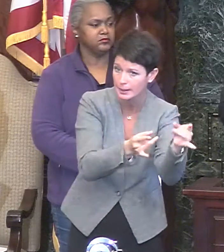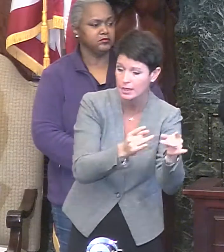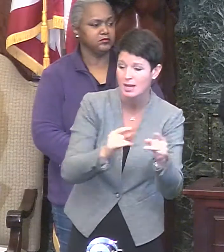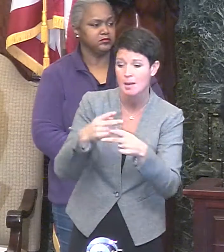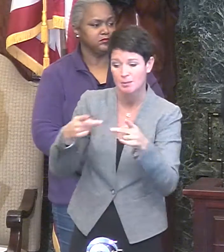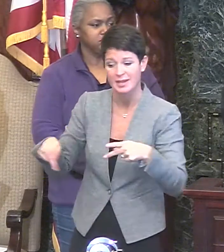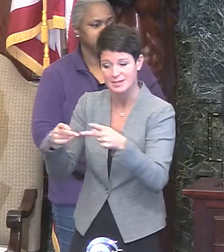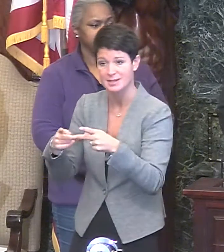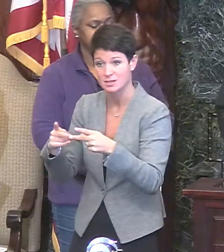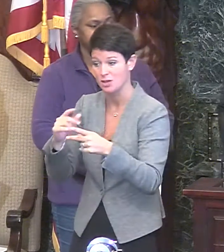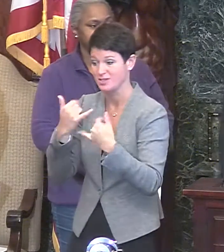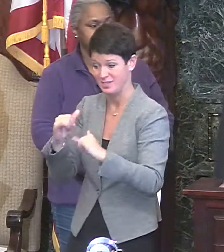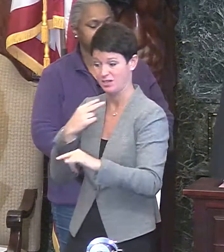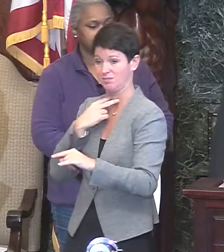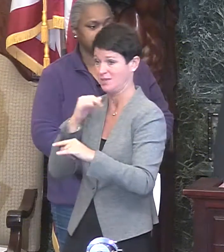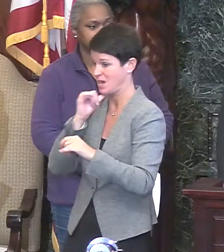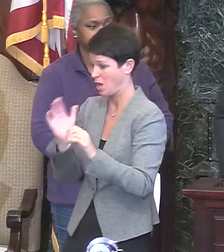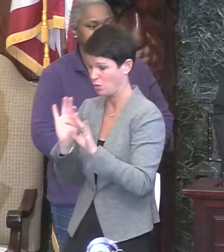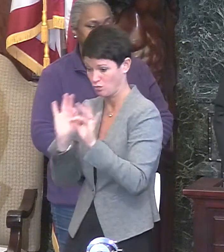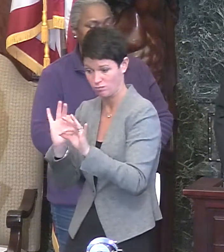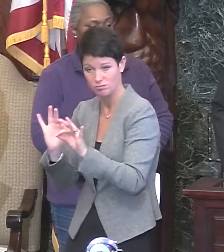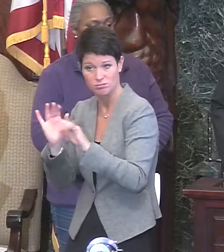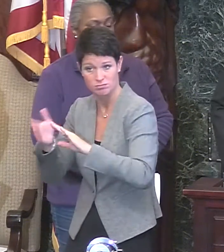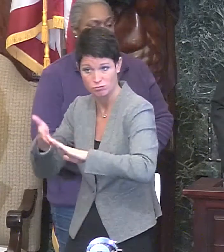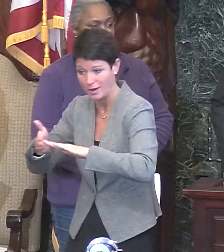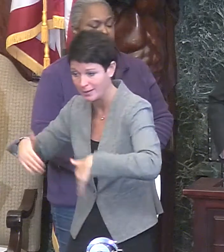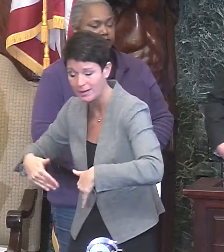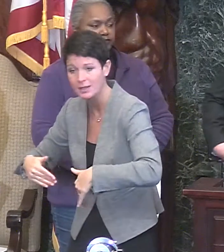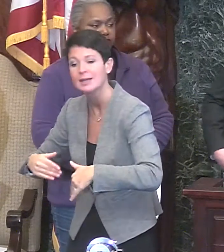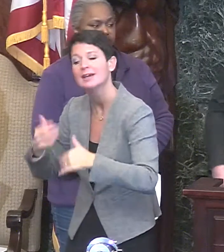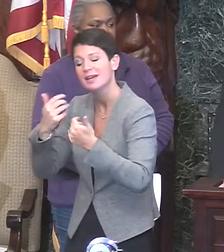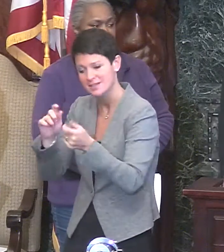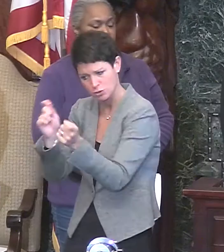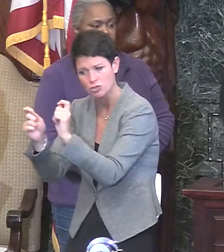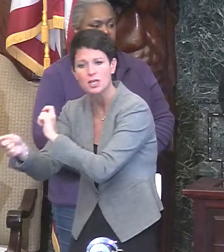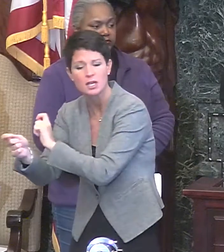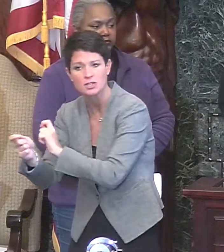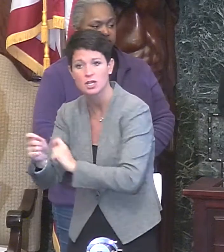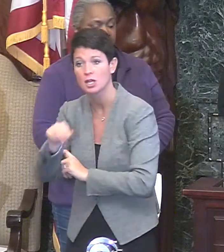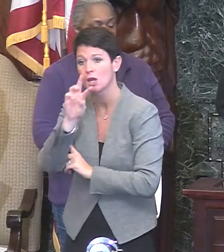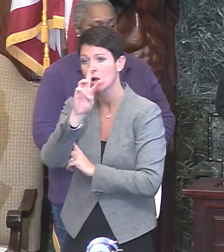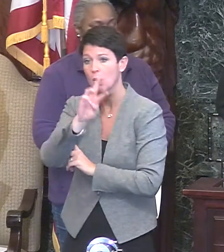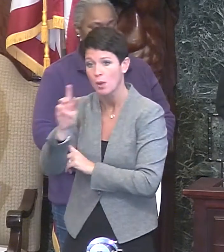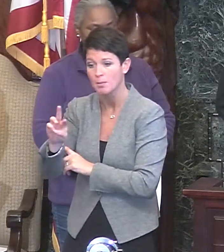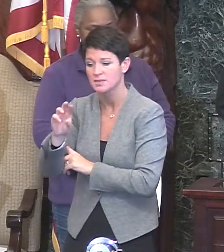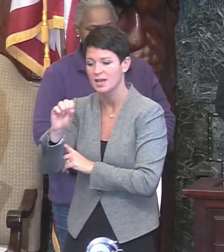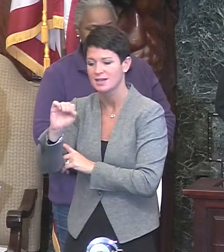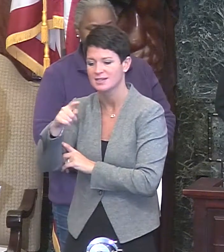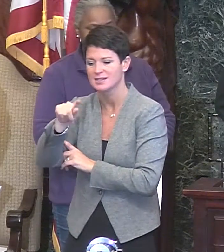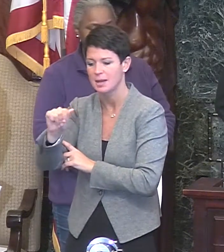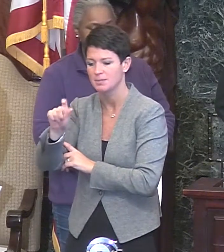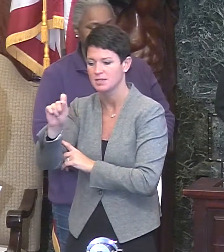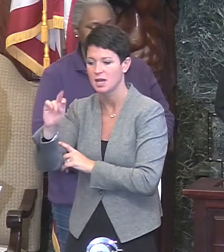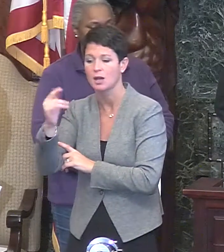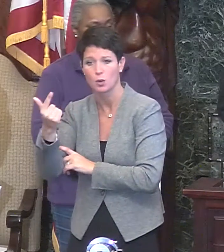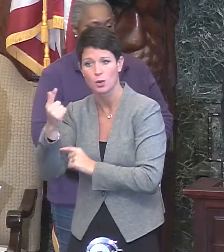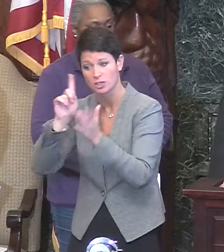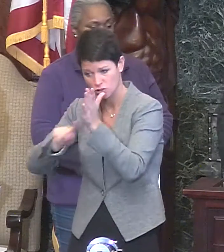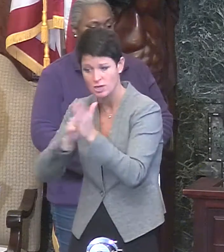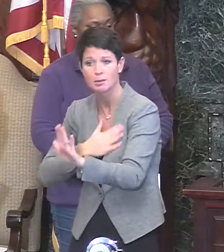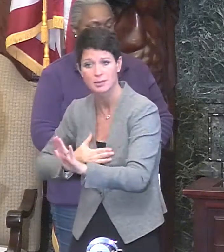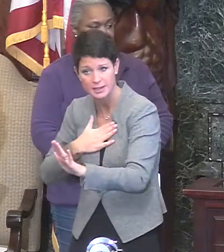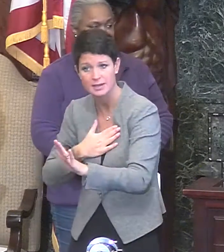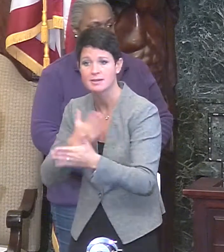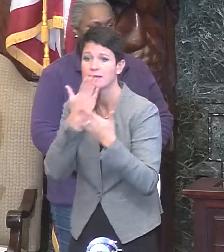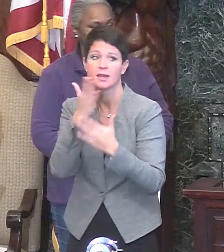very fluid situation. We ask for people to continue to go to our website at septa.org, and thank you for your patience